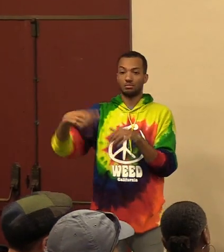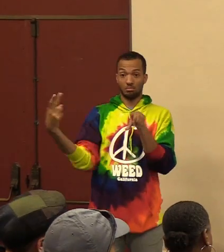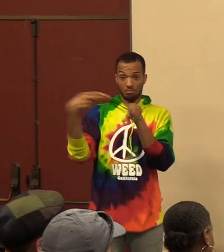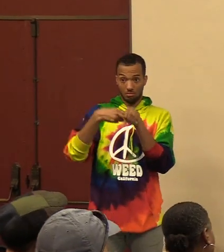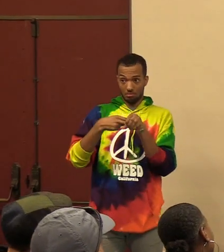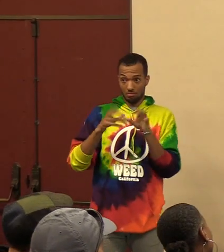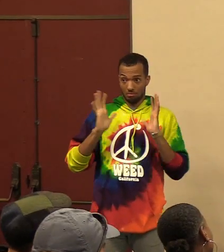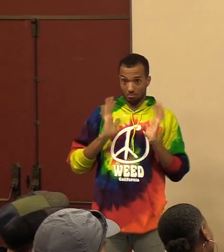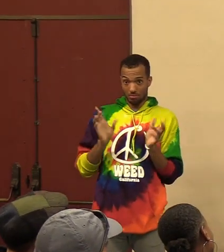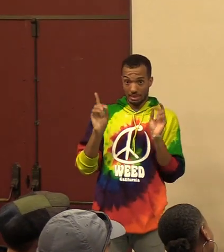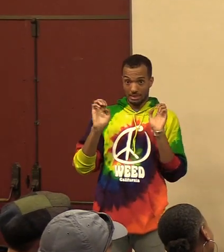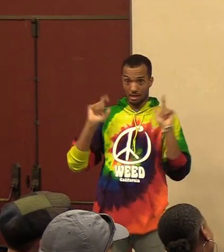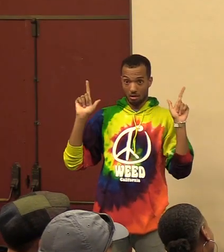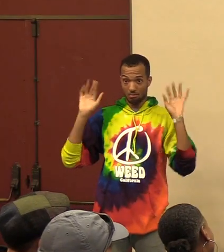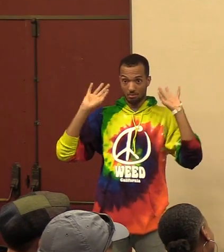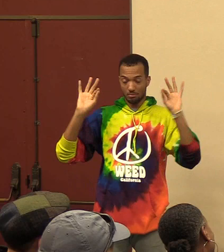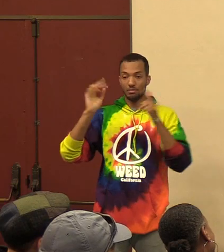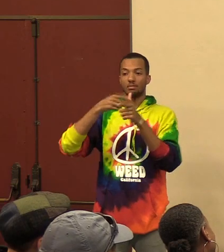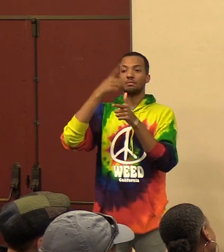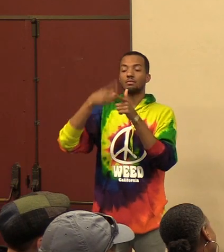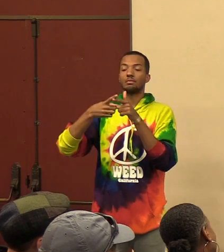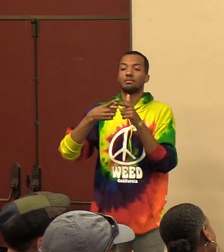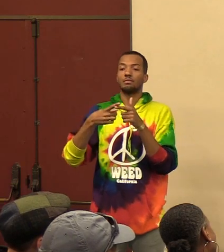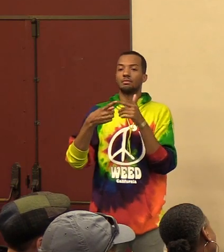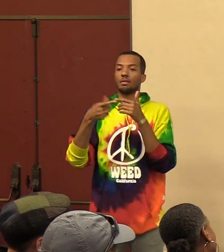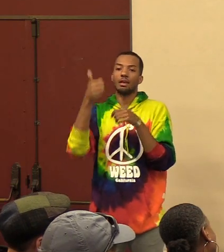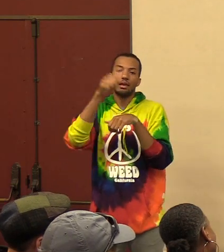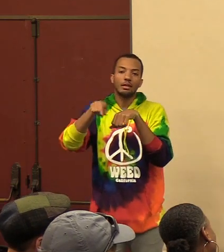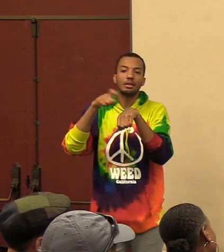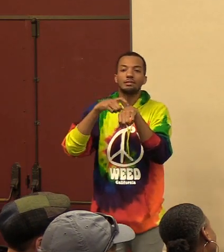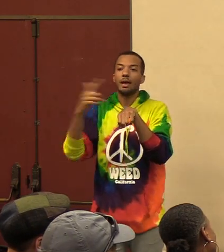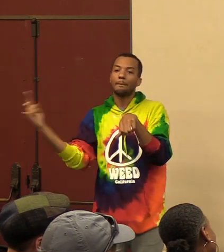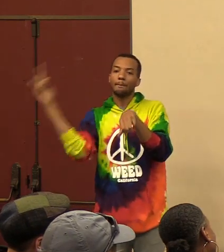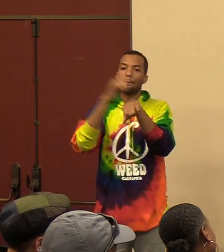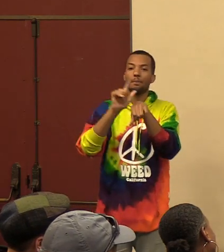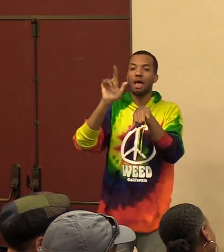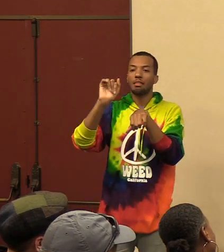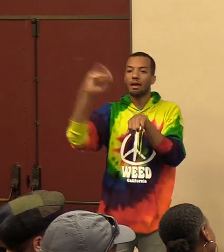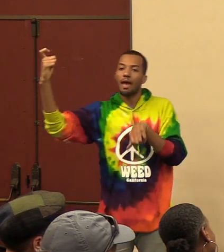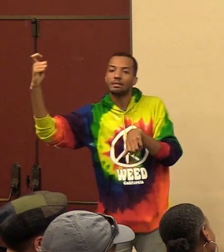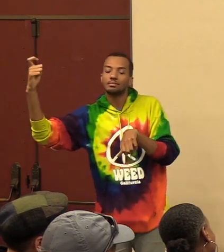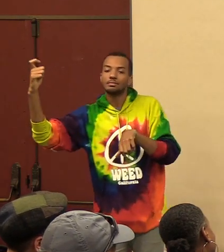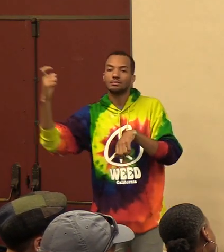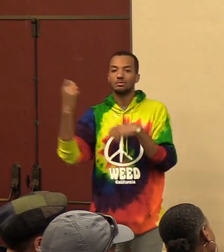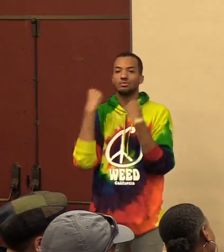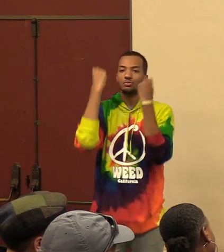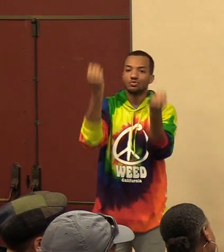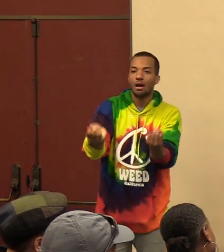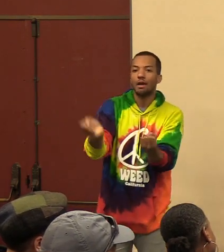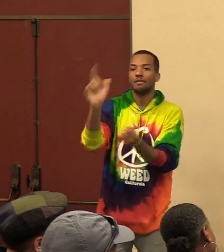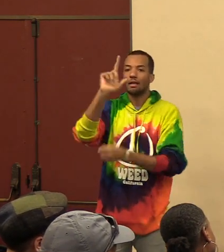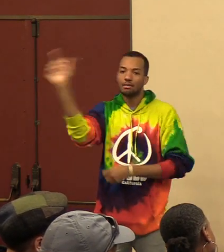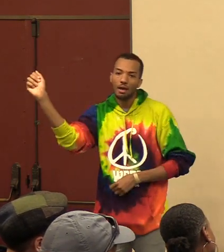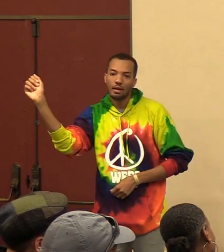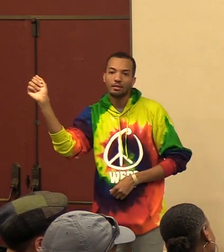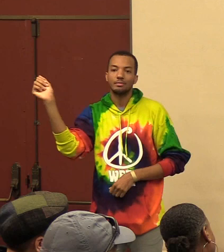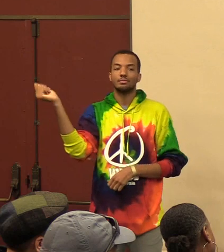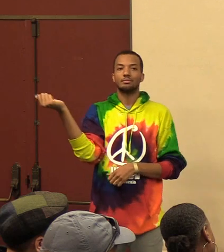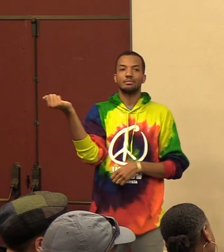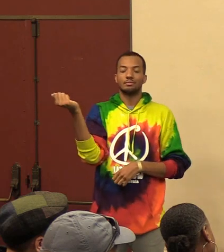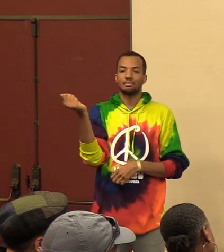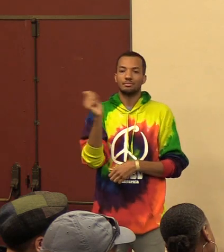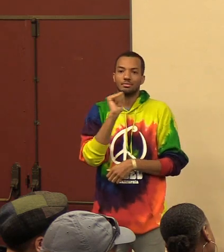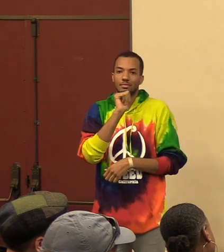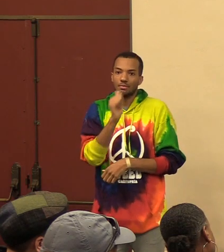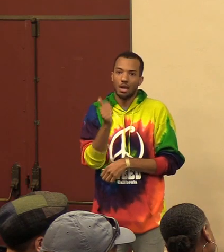deal? Okay, and then whenever you fly into LAX or whenever you drive to Los Angeles and it's